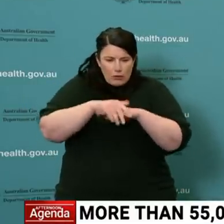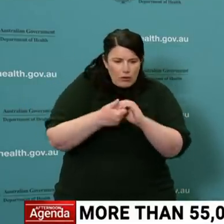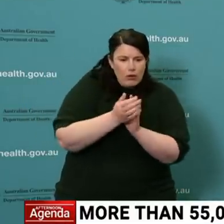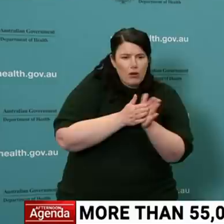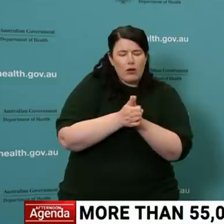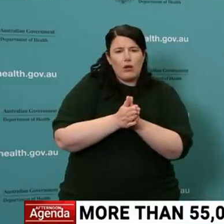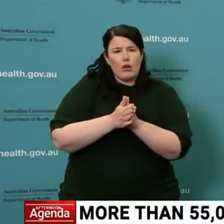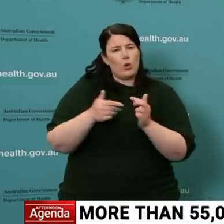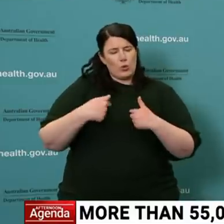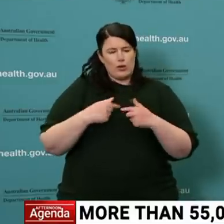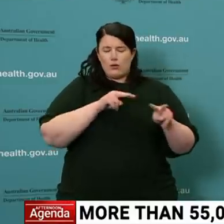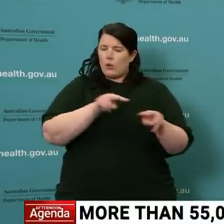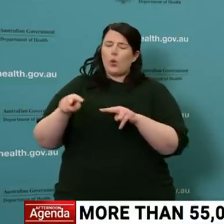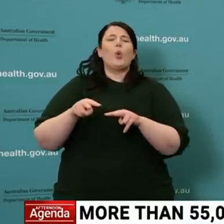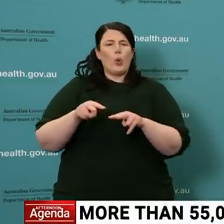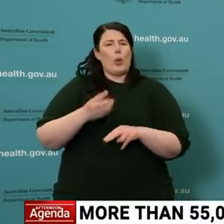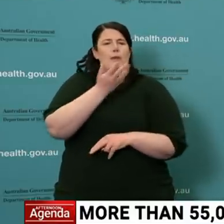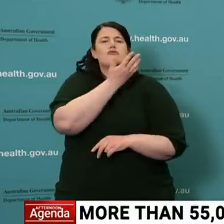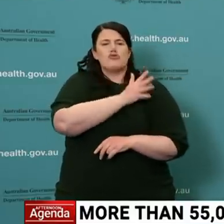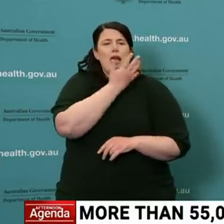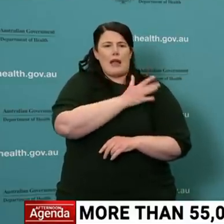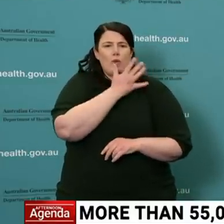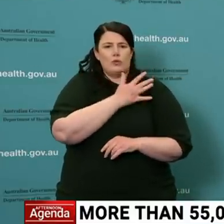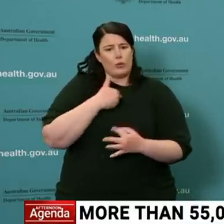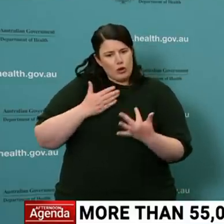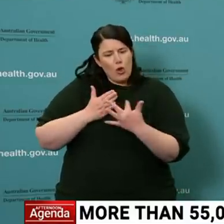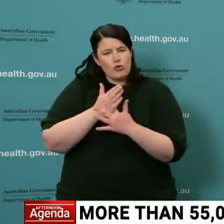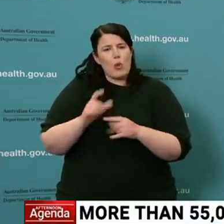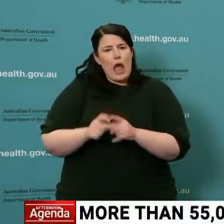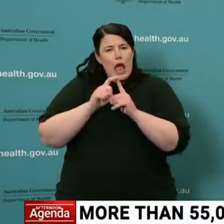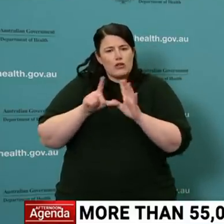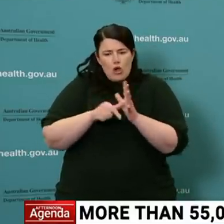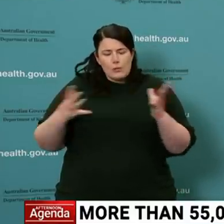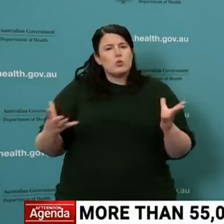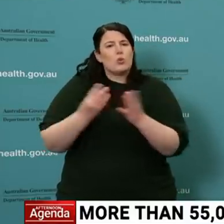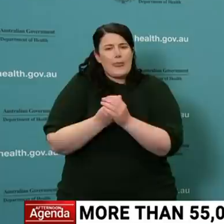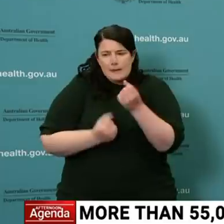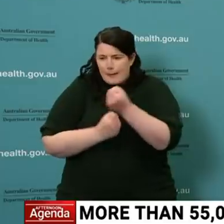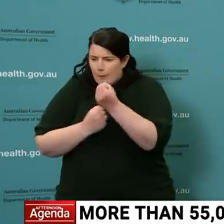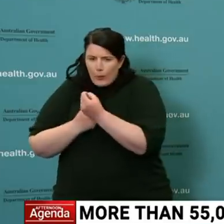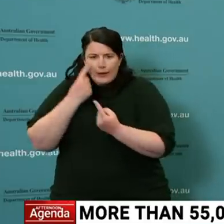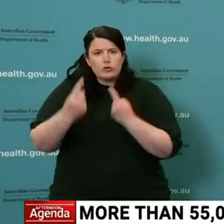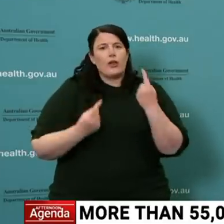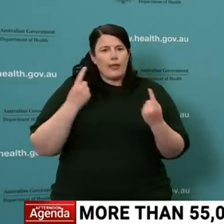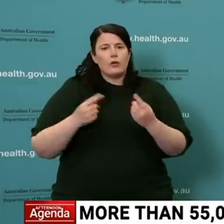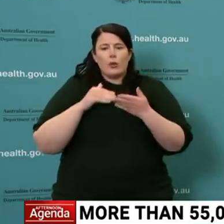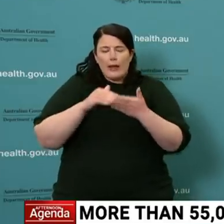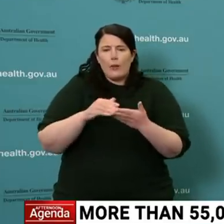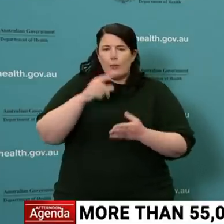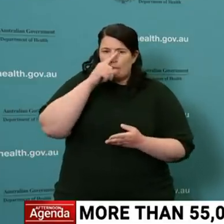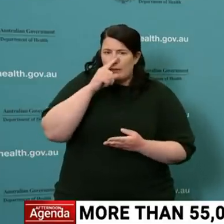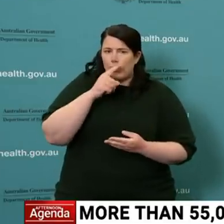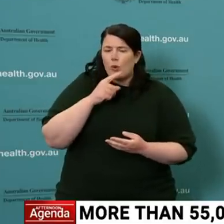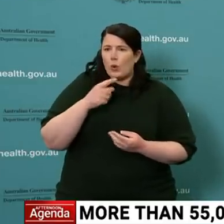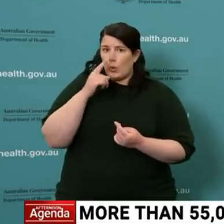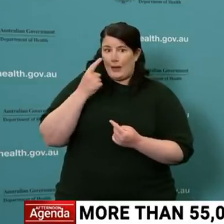Australians, that we can go through this and again together to help the most vulnerable in our community